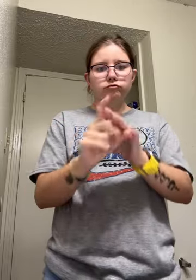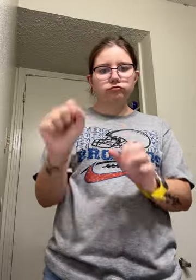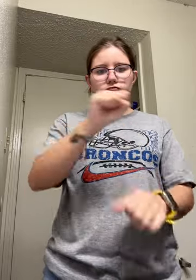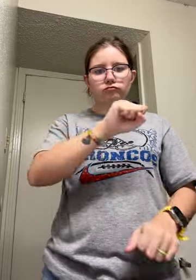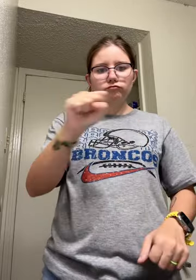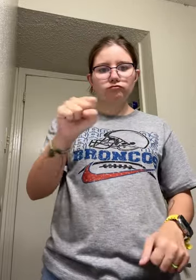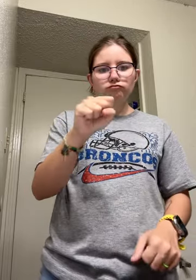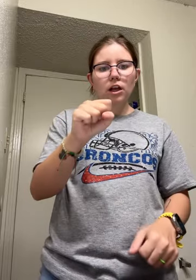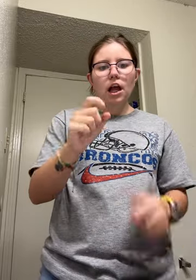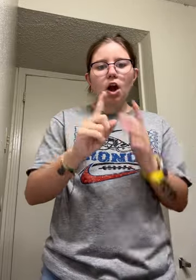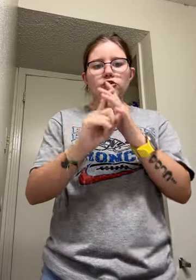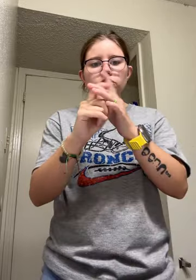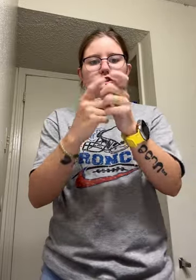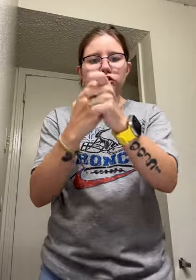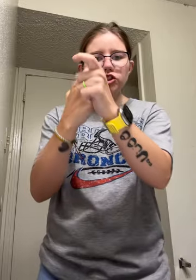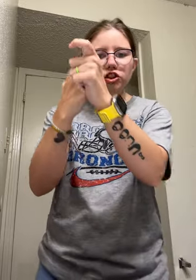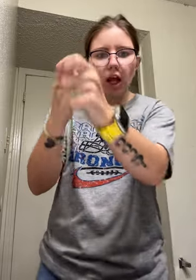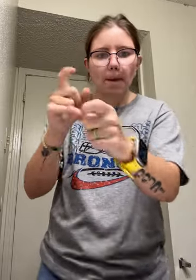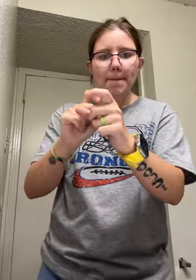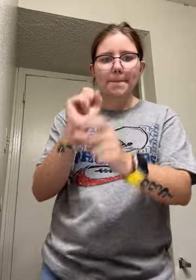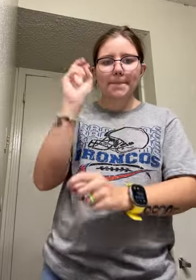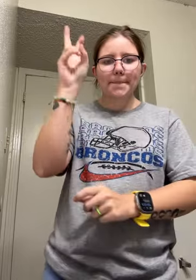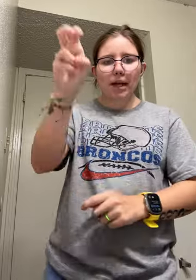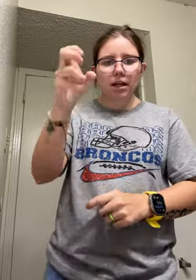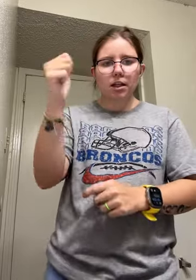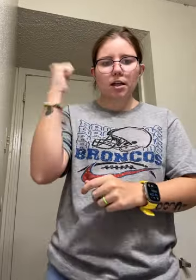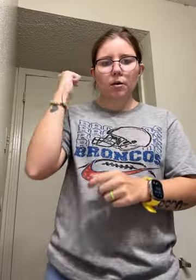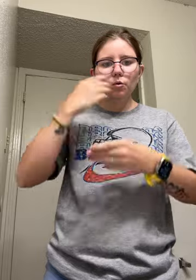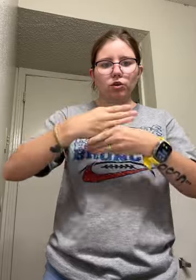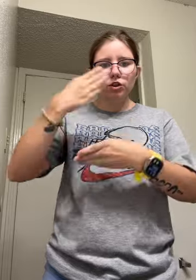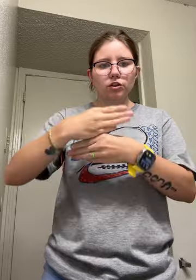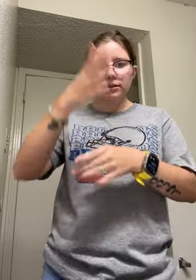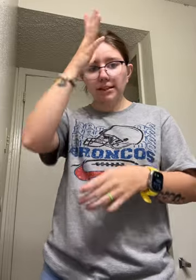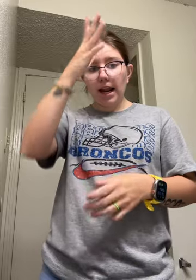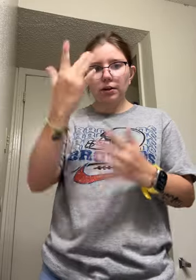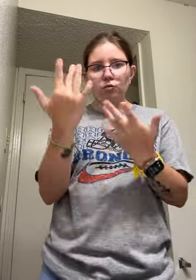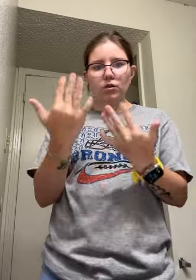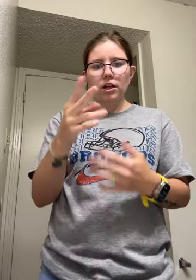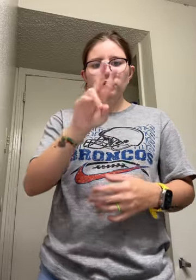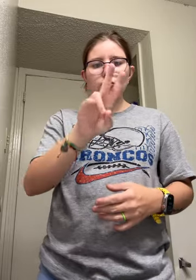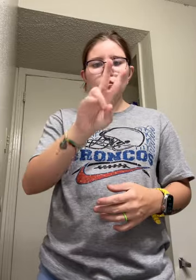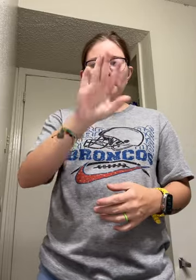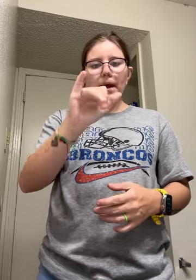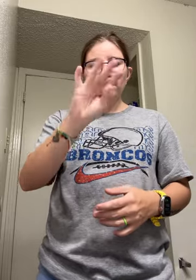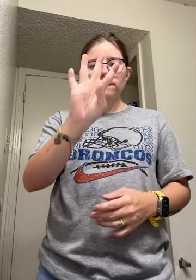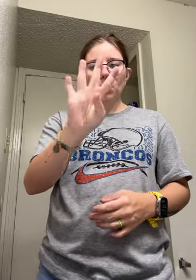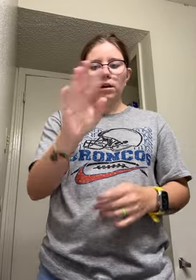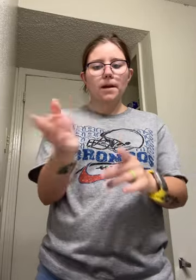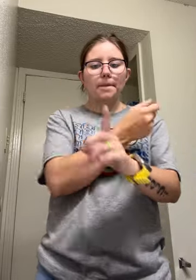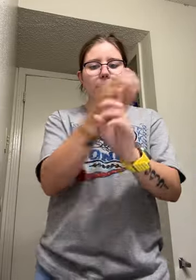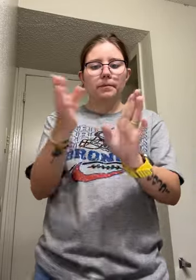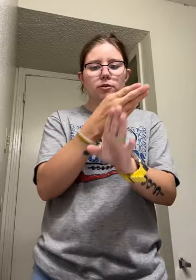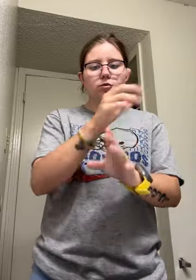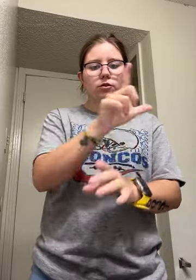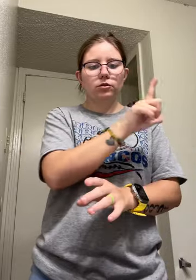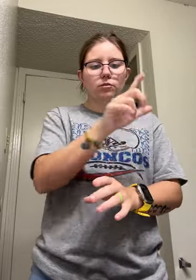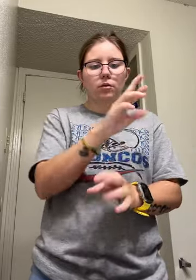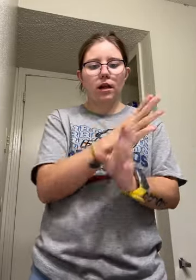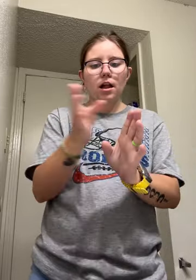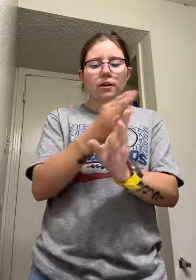lake. So I ran. I jumped up the back window. But her daddy, he was waiting with a two-by-four. Oh, he beat me to the left. He beat me to the right. The